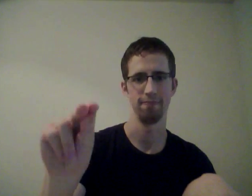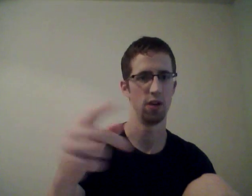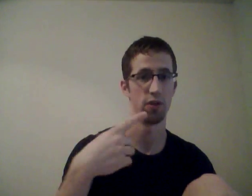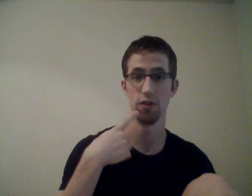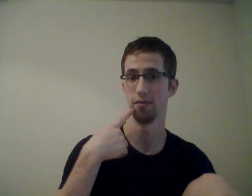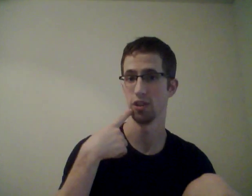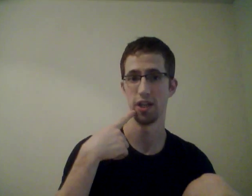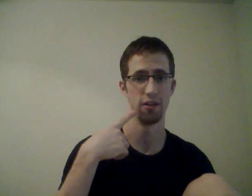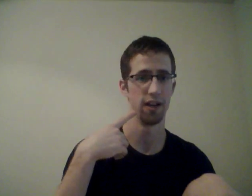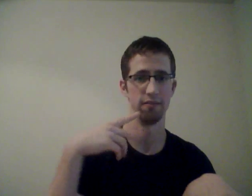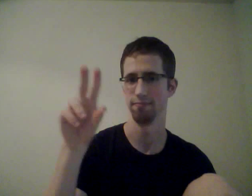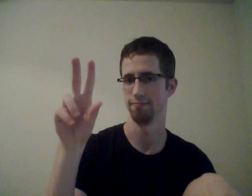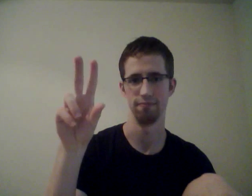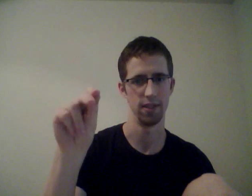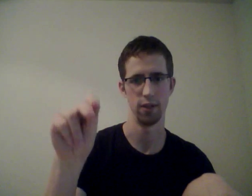No, and you can shake your head.